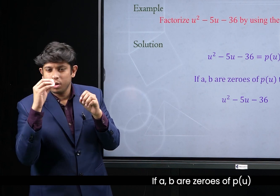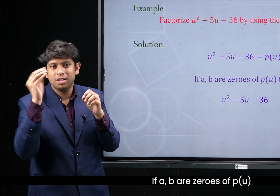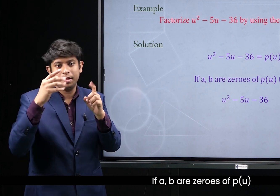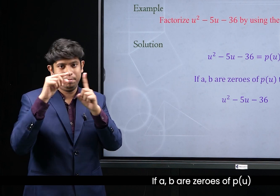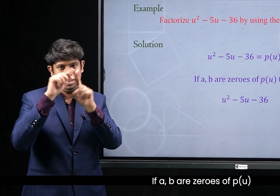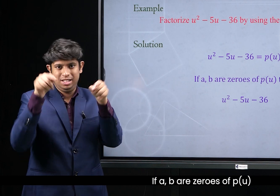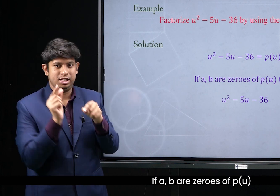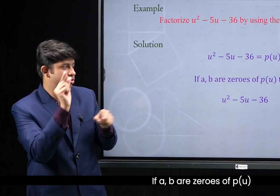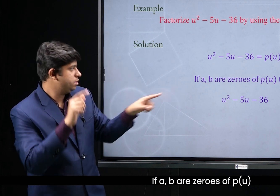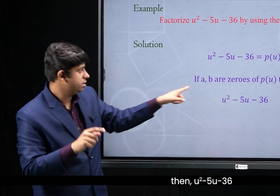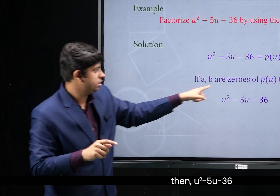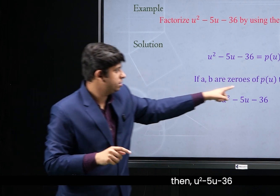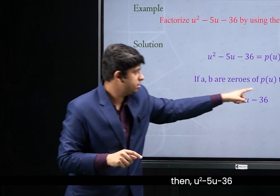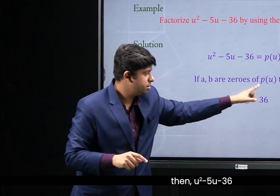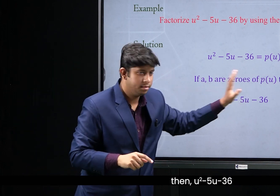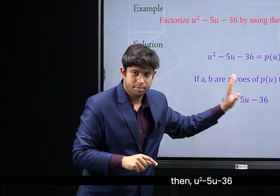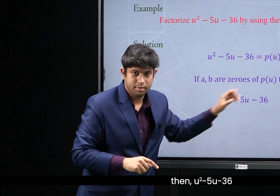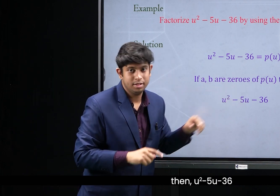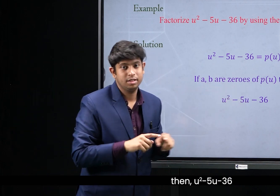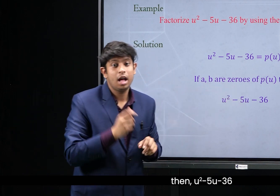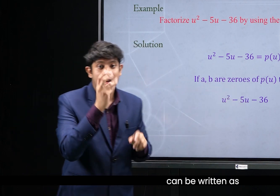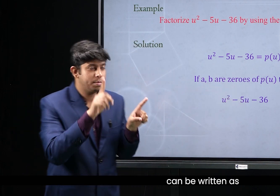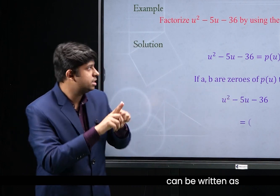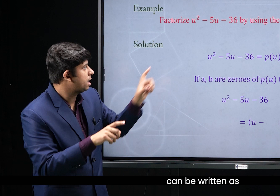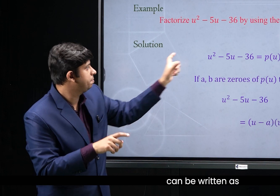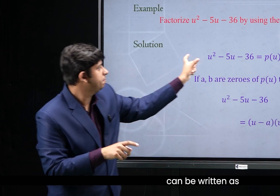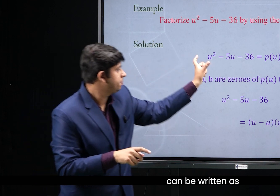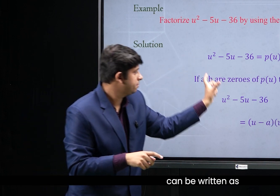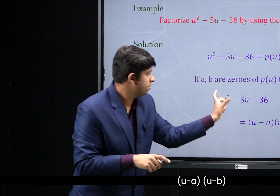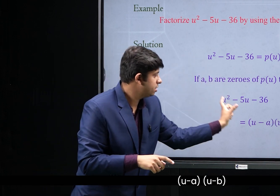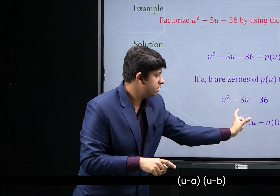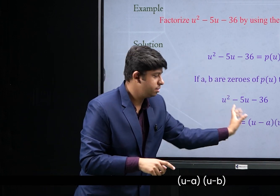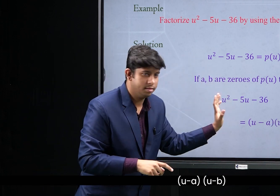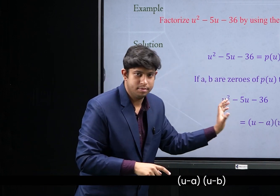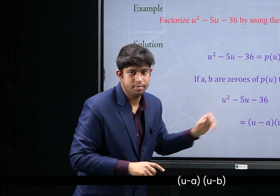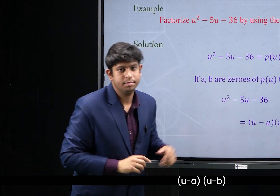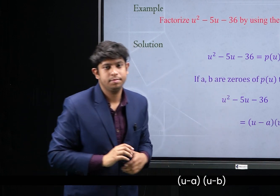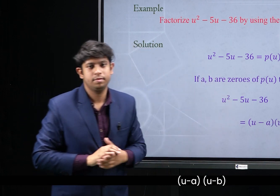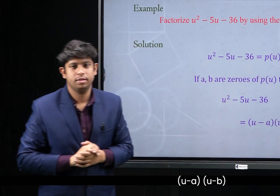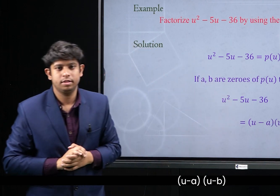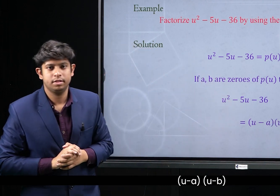p of u, then u square minus 5u minus 36 can be written as u minus a into u minus